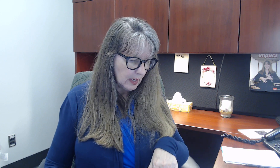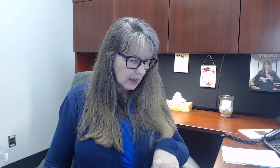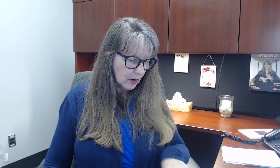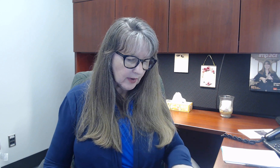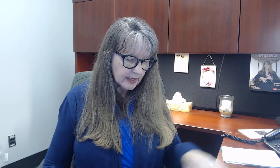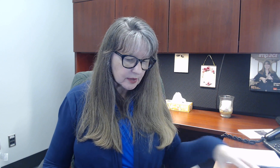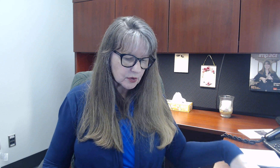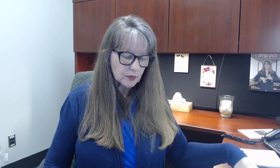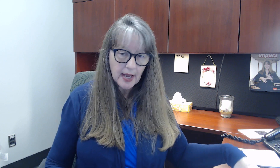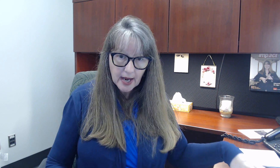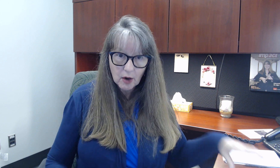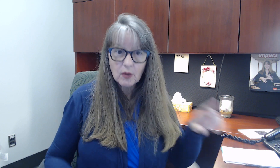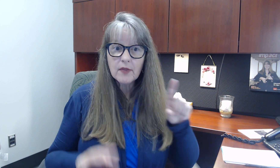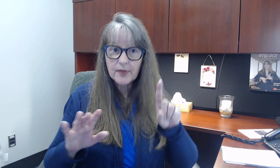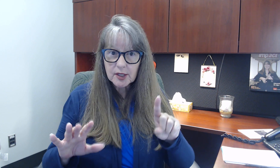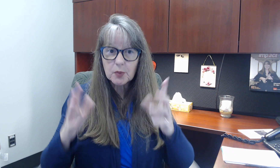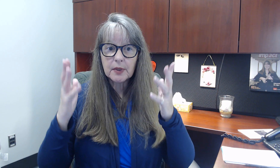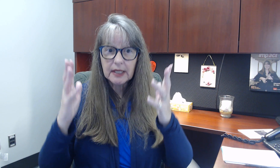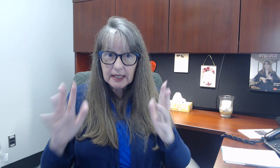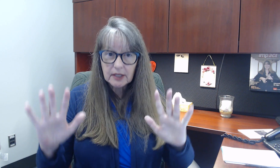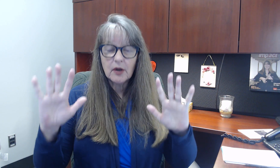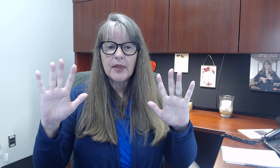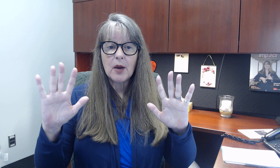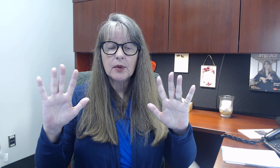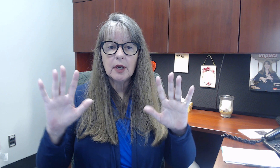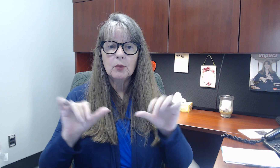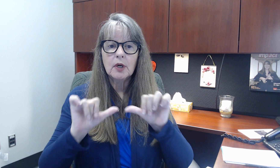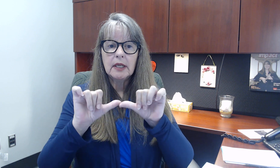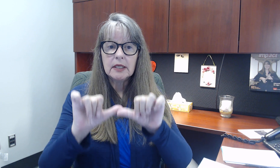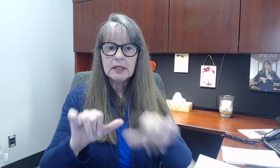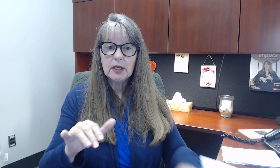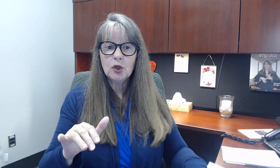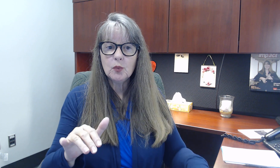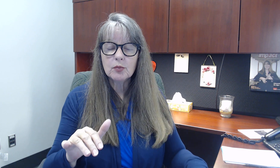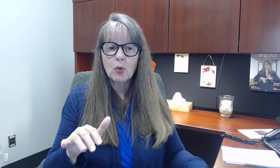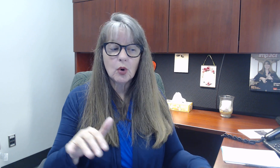All right, so now that's what we're going to end on that one, and we're going to continue with more